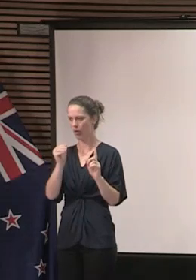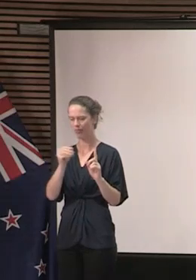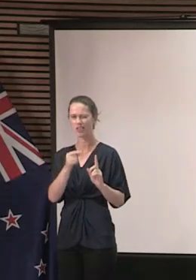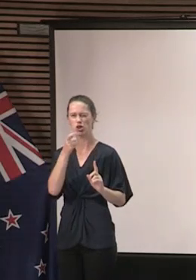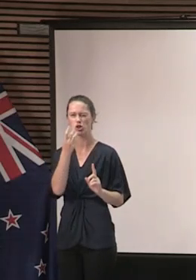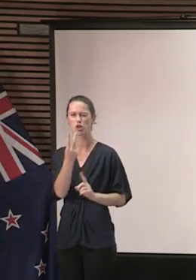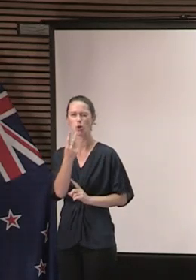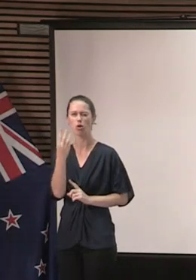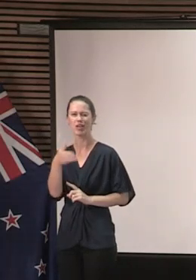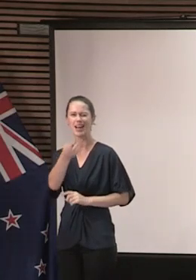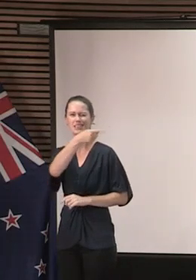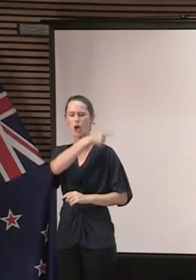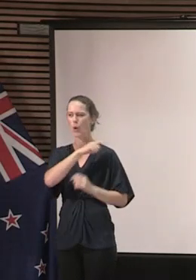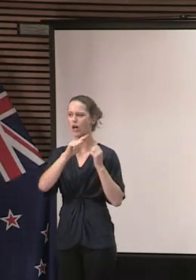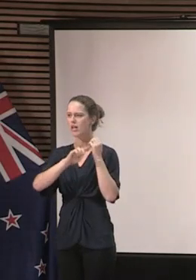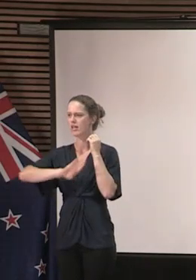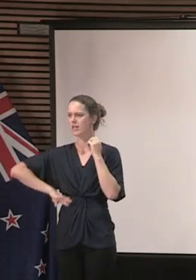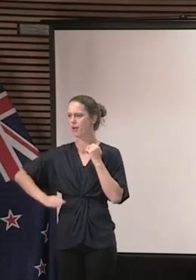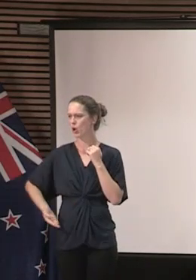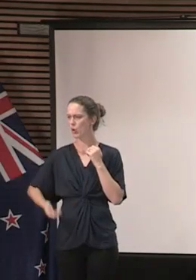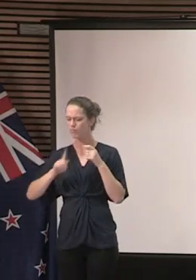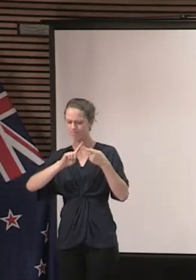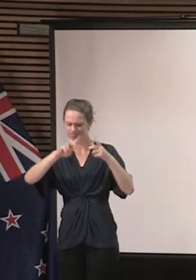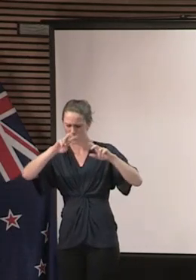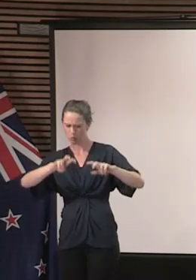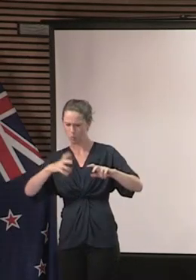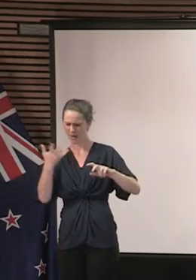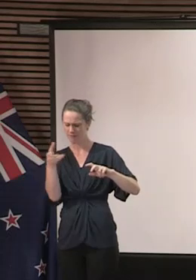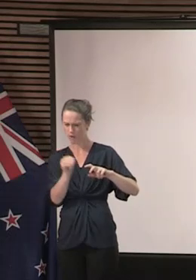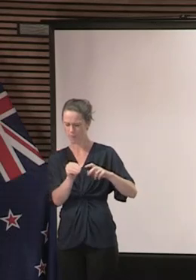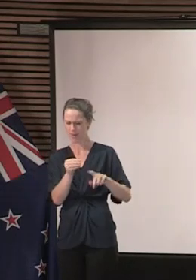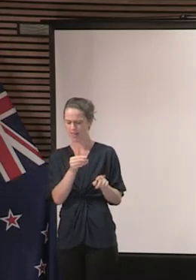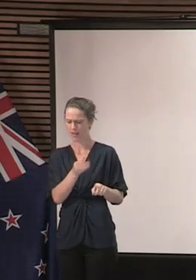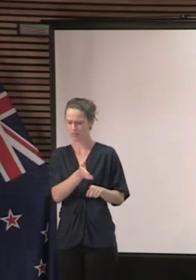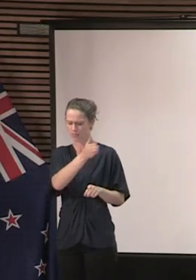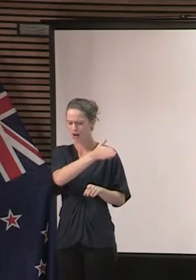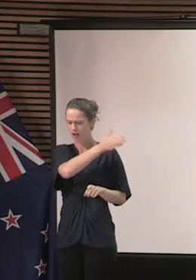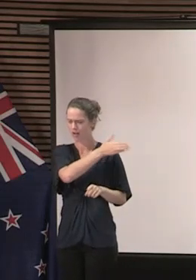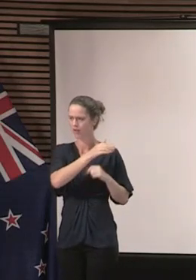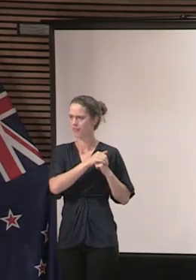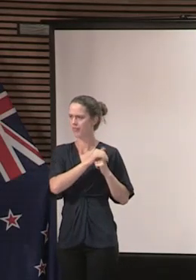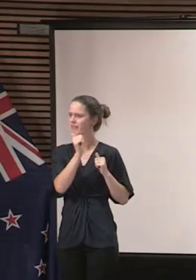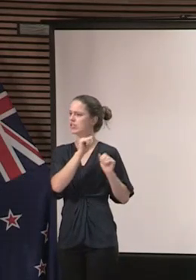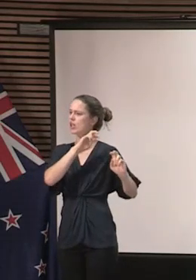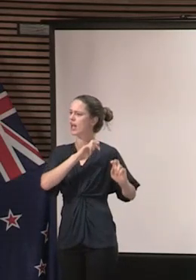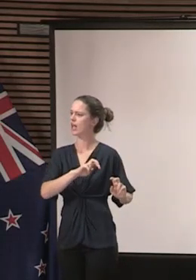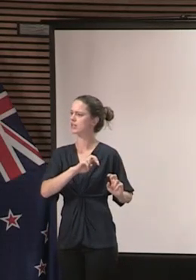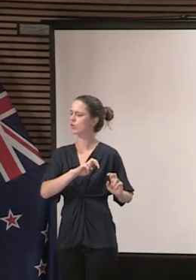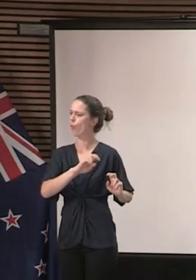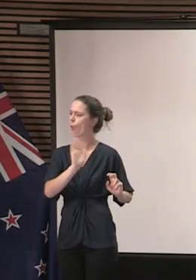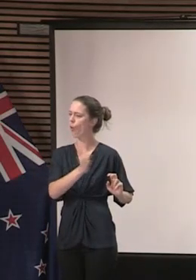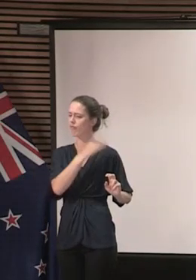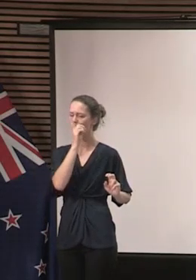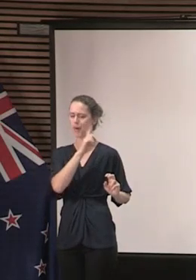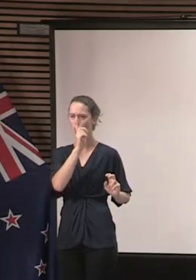3 days ago in Timaru, which is still being worked out. And then prior to that, we had done that analysis of all the